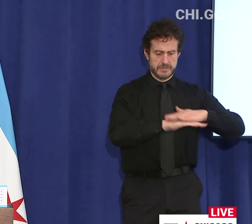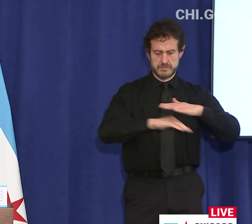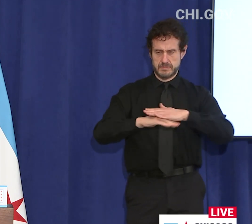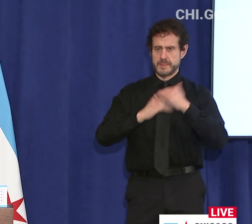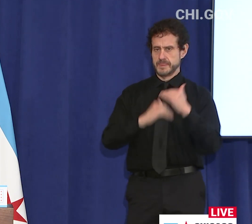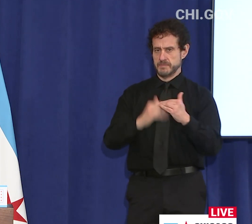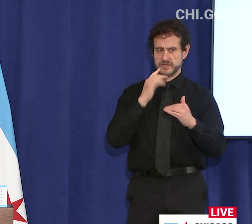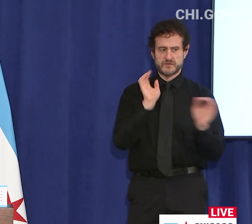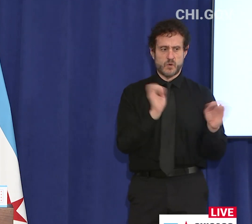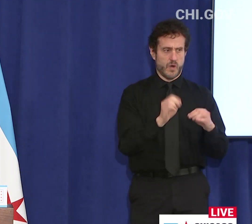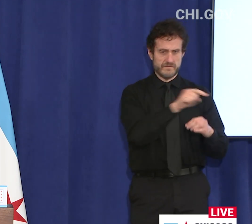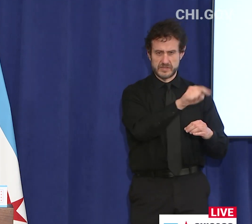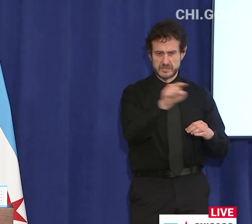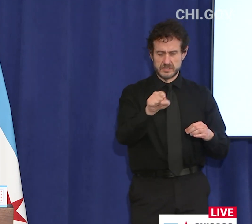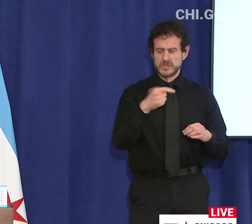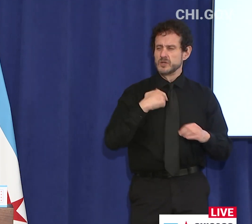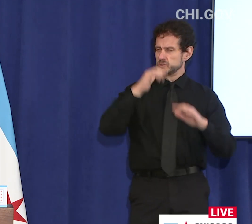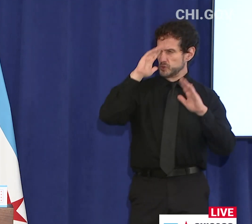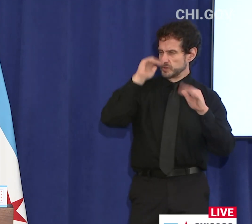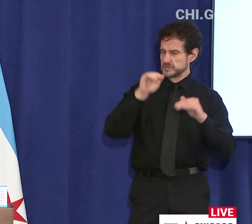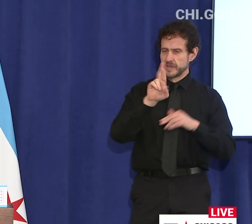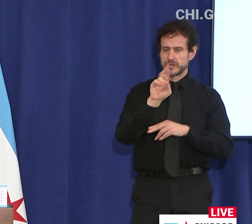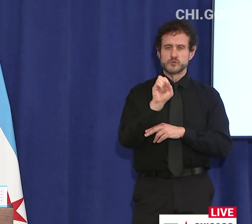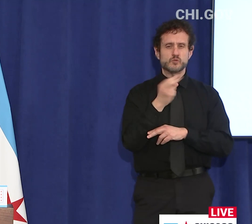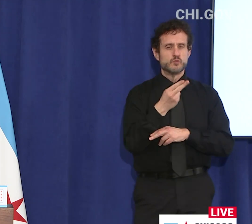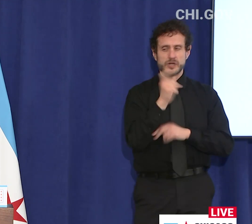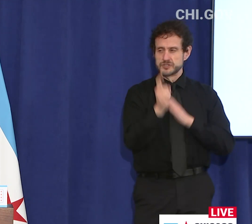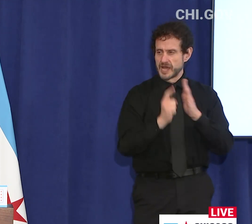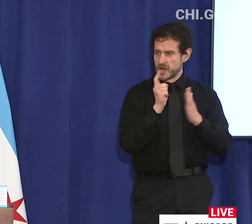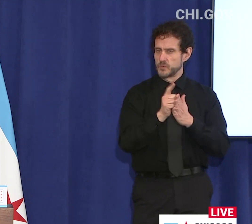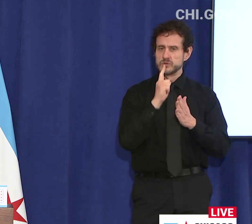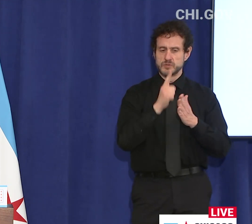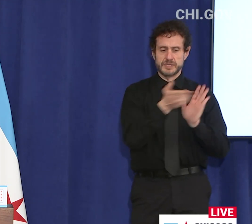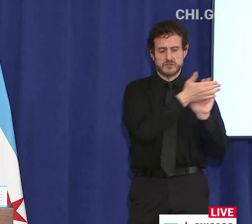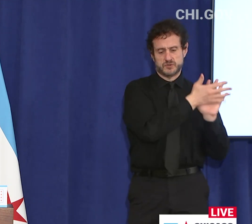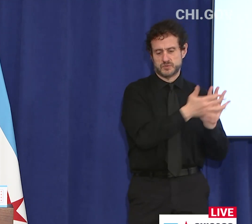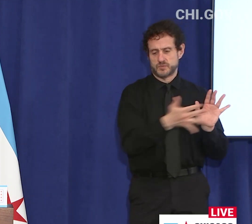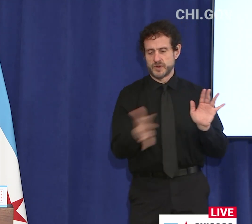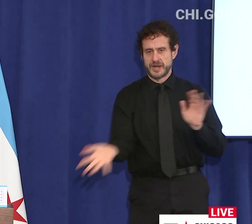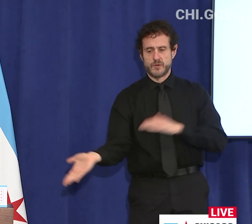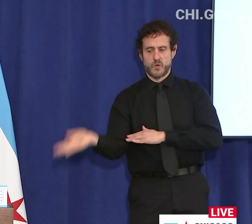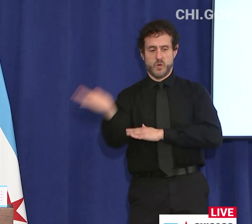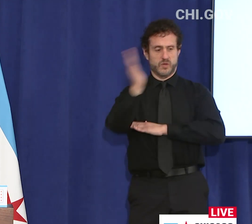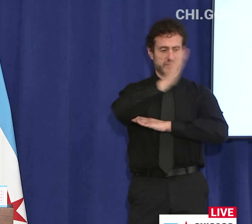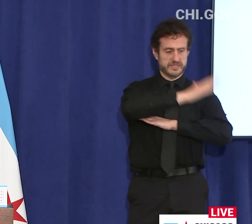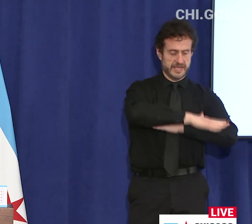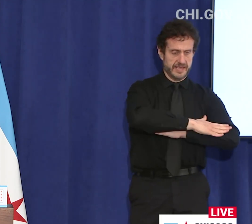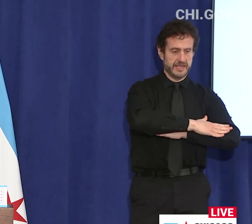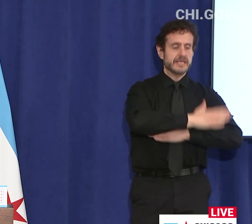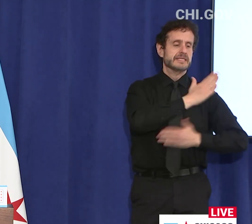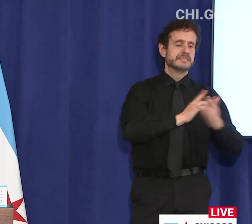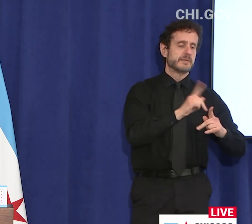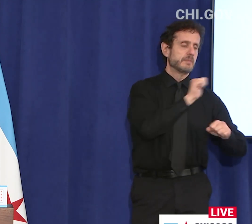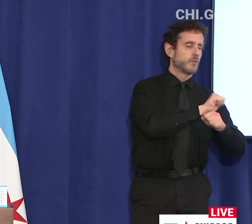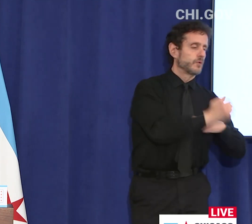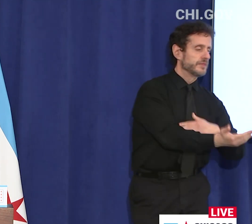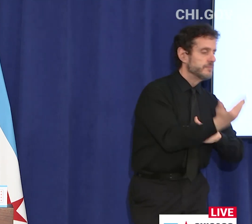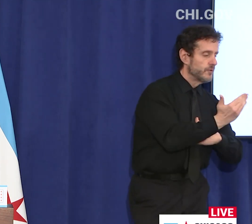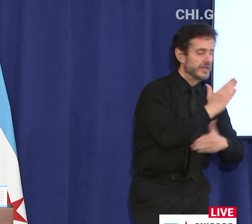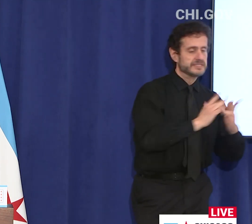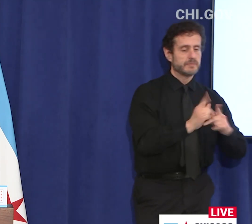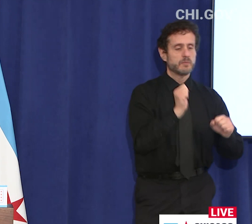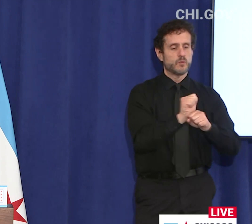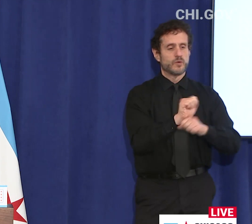offices. Do you expect rush hour to be spread out across the day with this staggered shift? If so, how will the